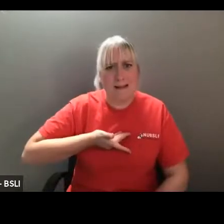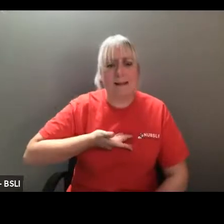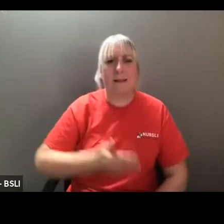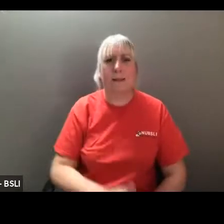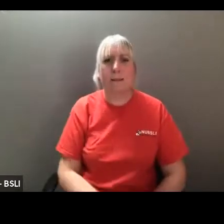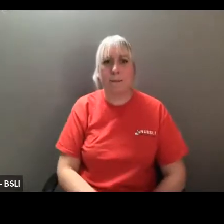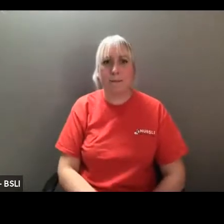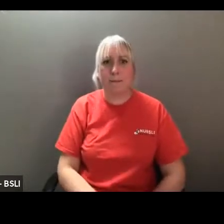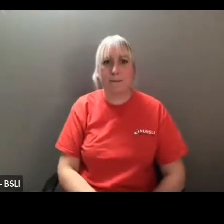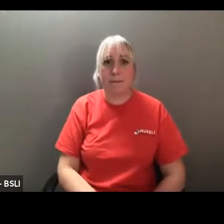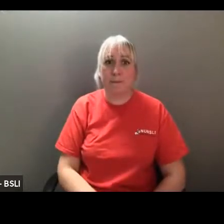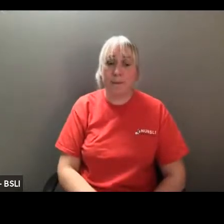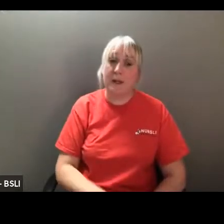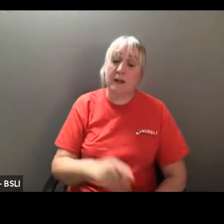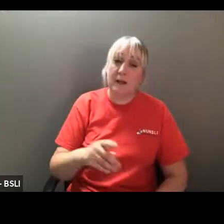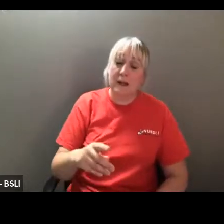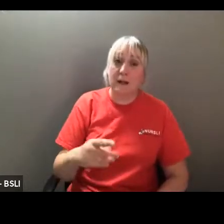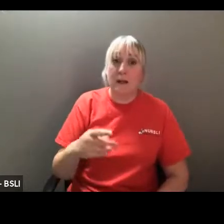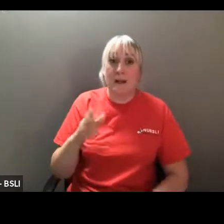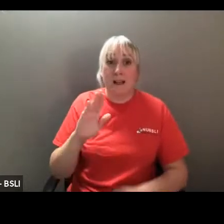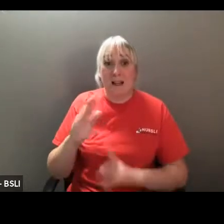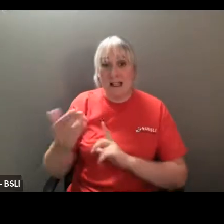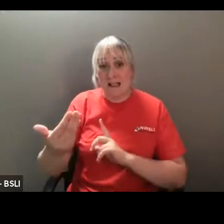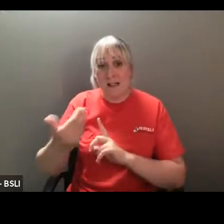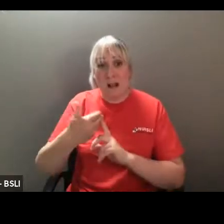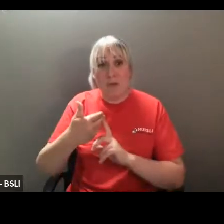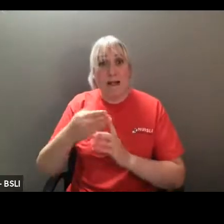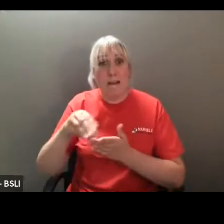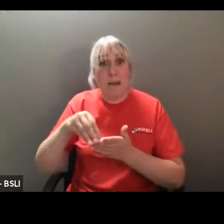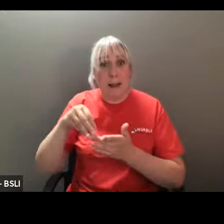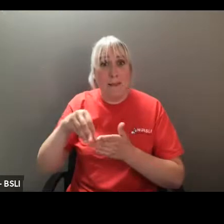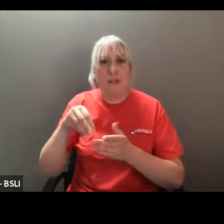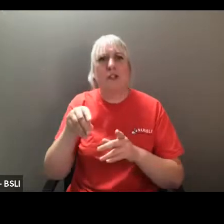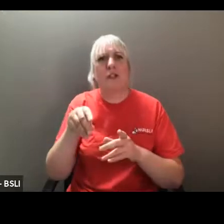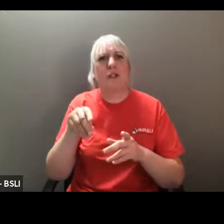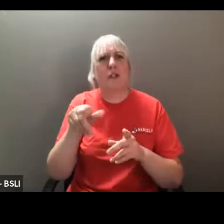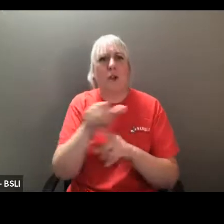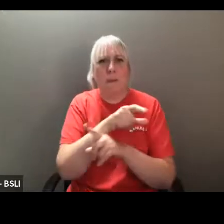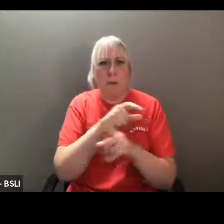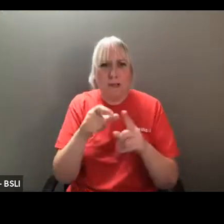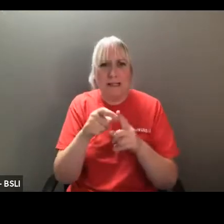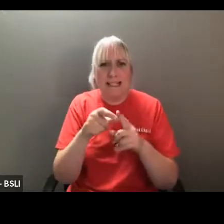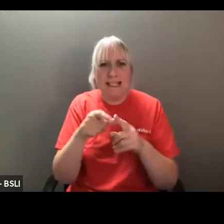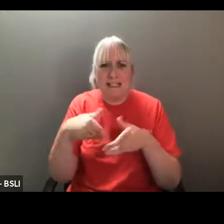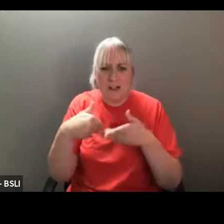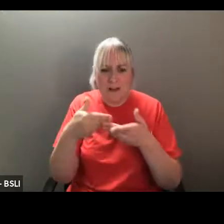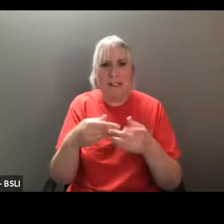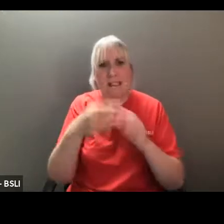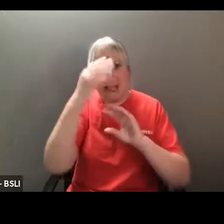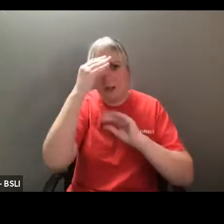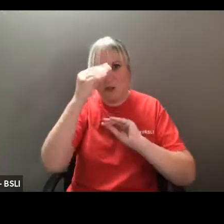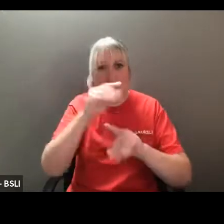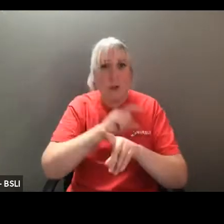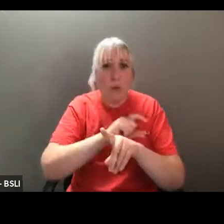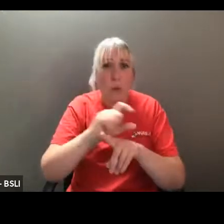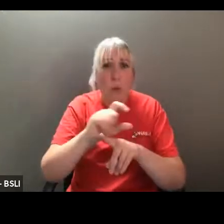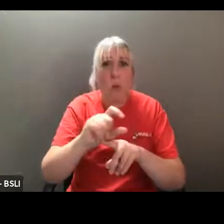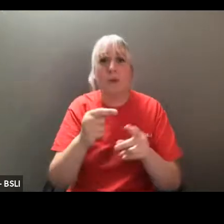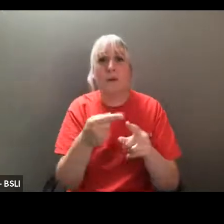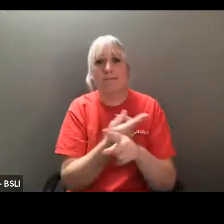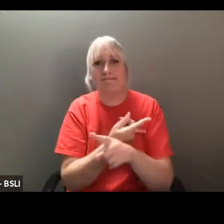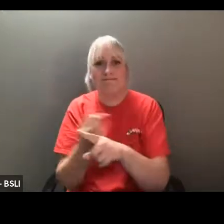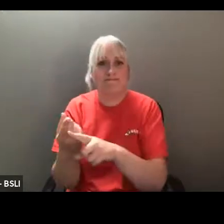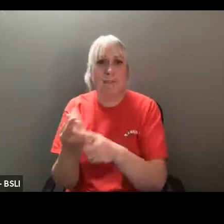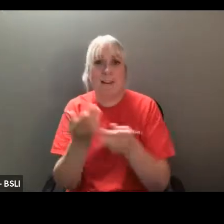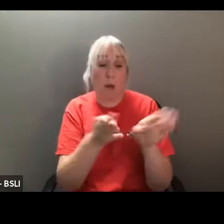With the roll out of direct payments, many public services as community centres, educational courses and leisure opportunities